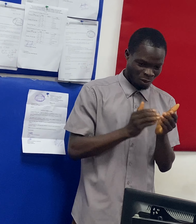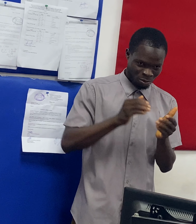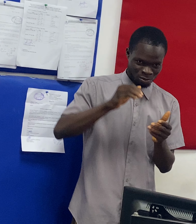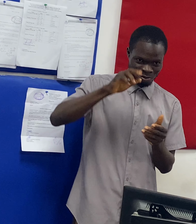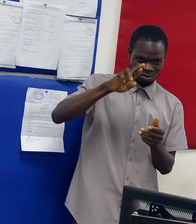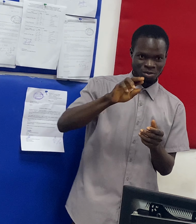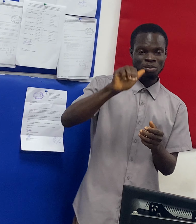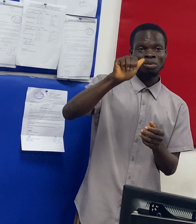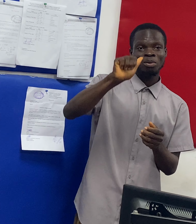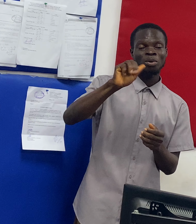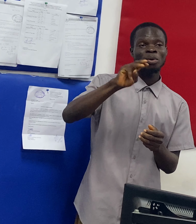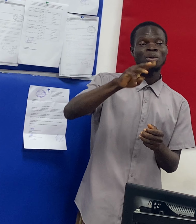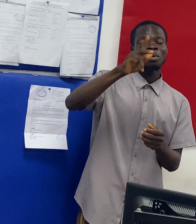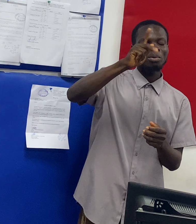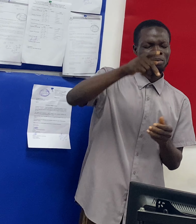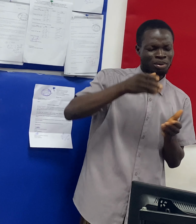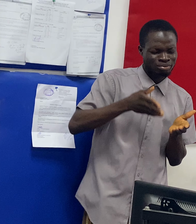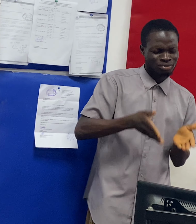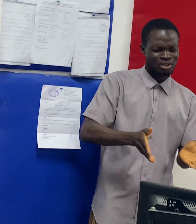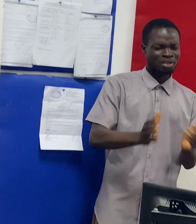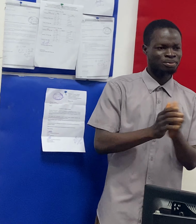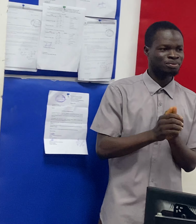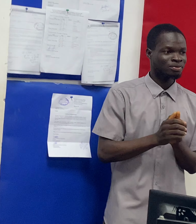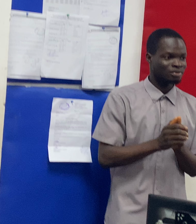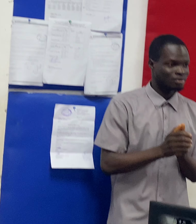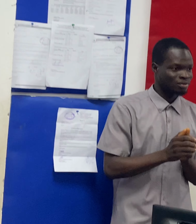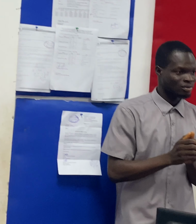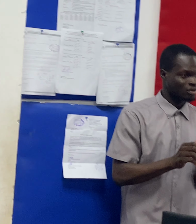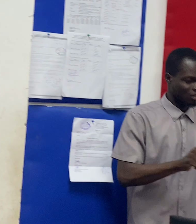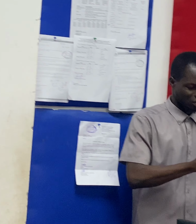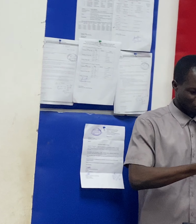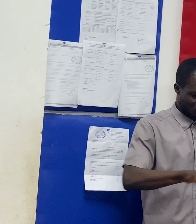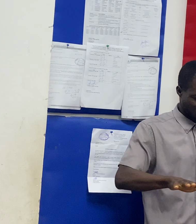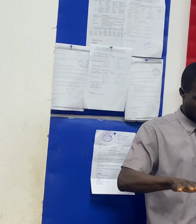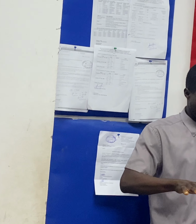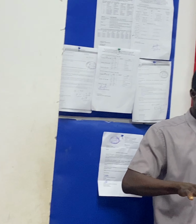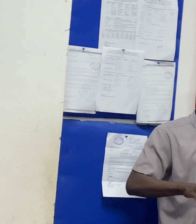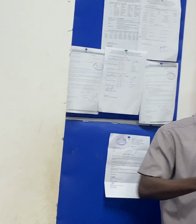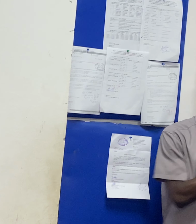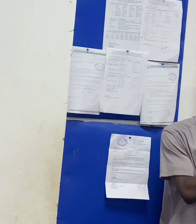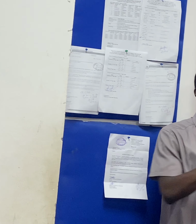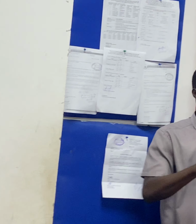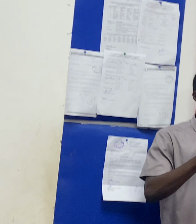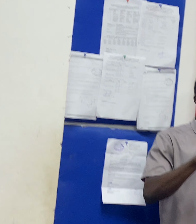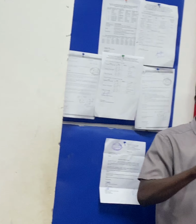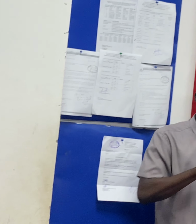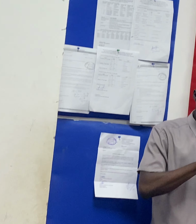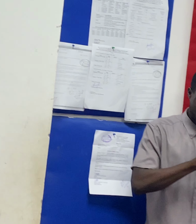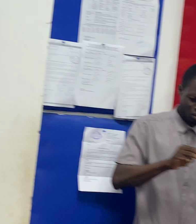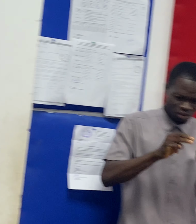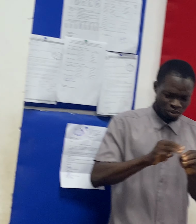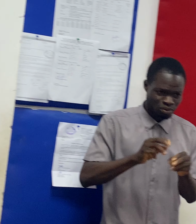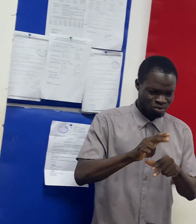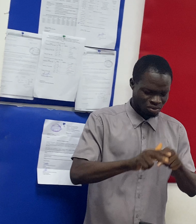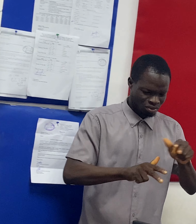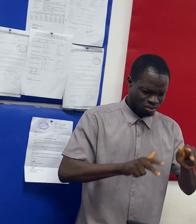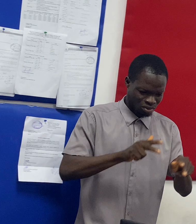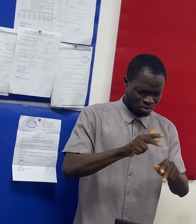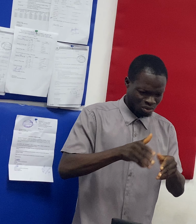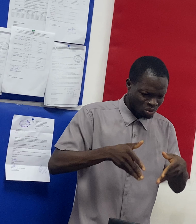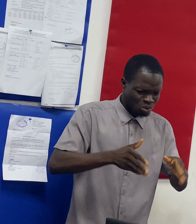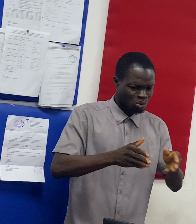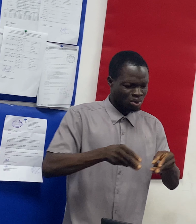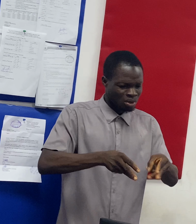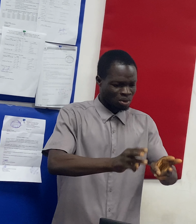it's freely, you can move freely. When you are moving to the wards, the walkway, there's a walkway for persons with